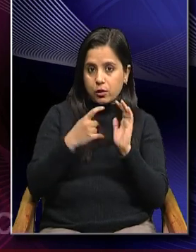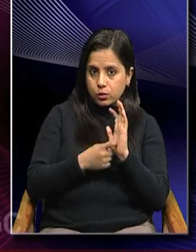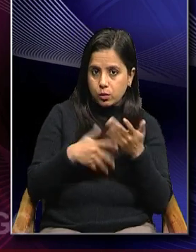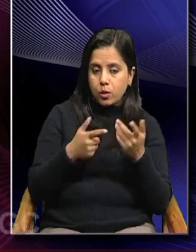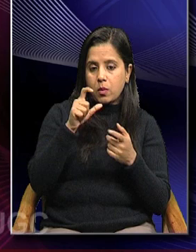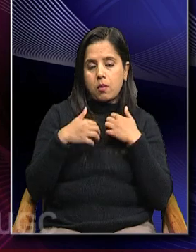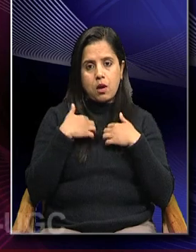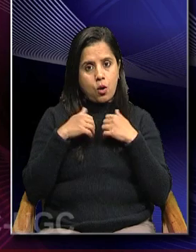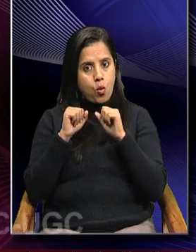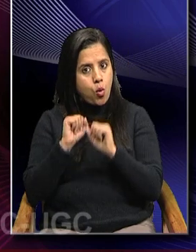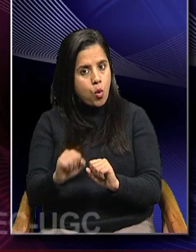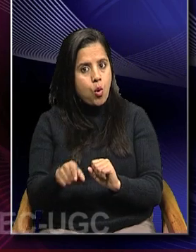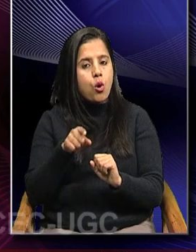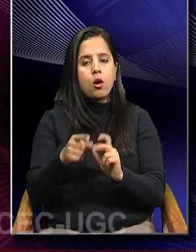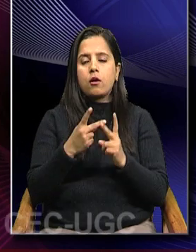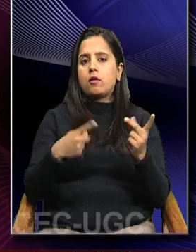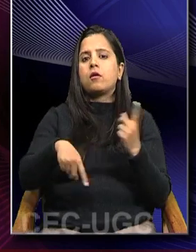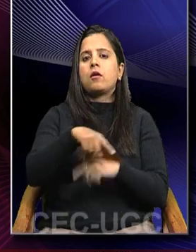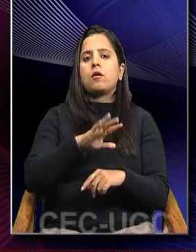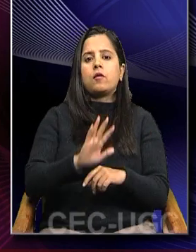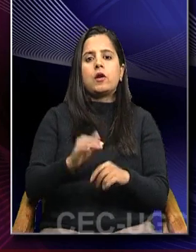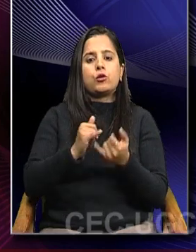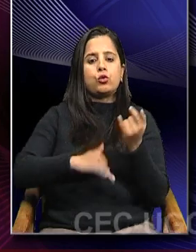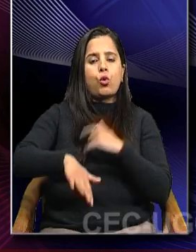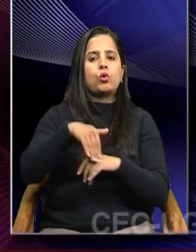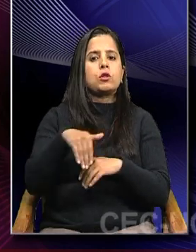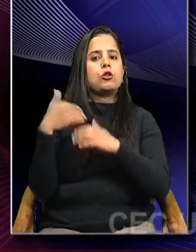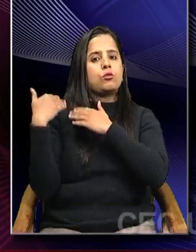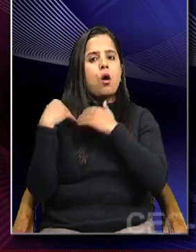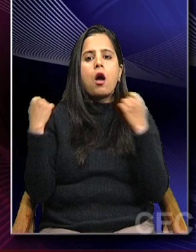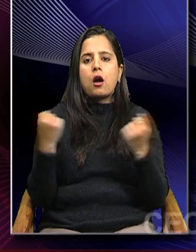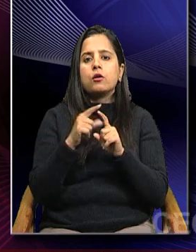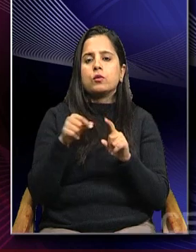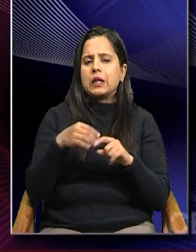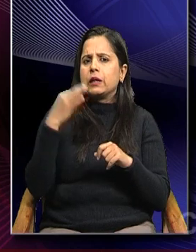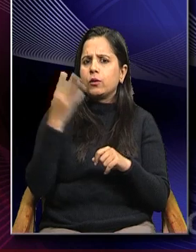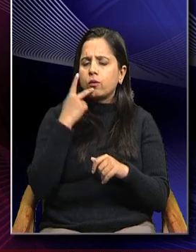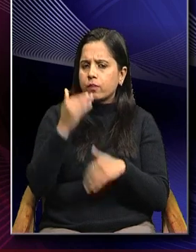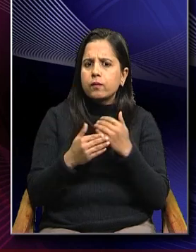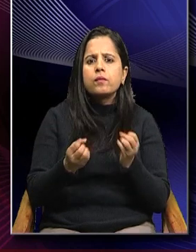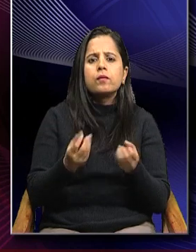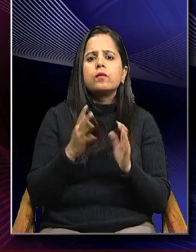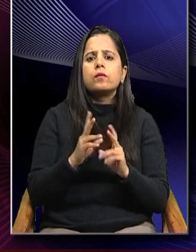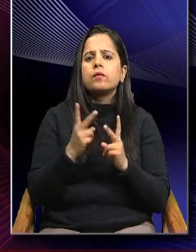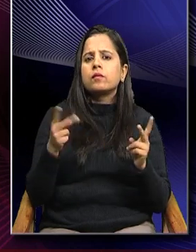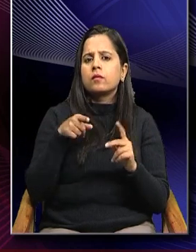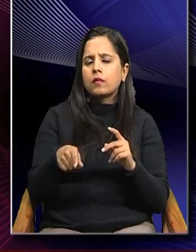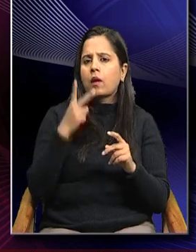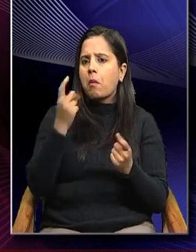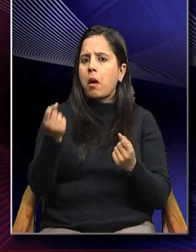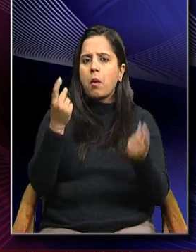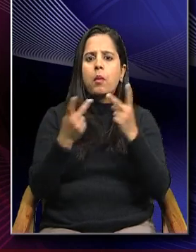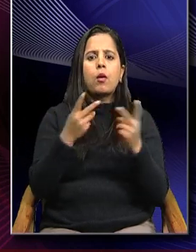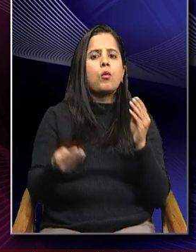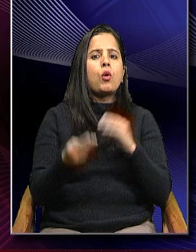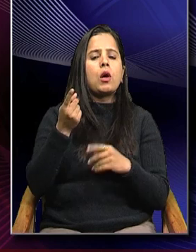of society, increased emphasis on social responsible actions. That is a new trend. These are some of the trends which are coming in front of us